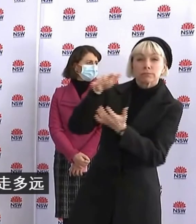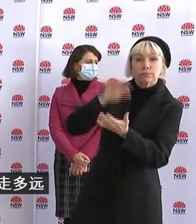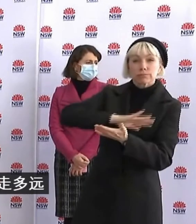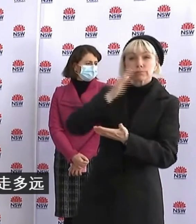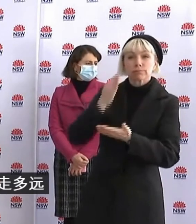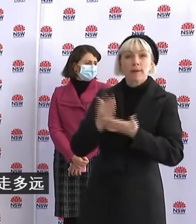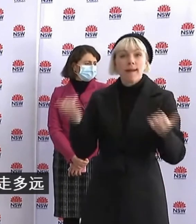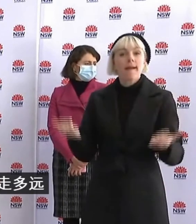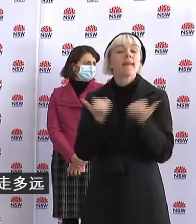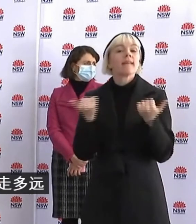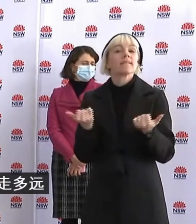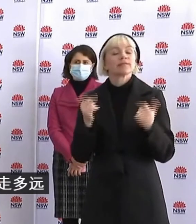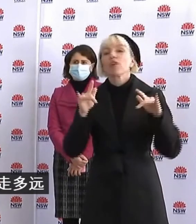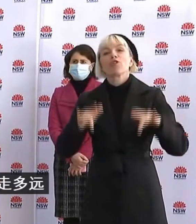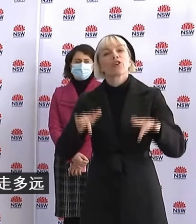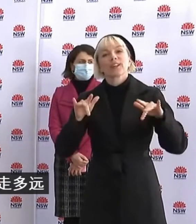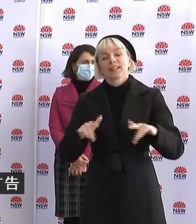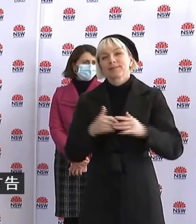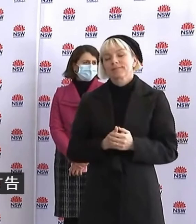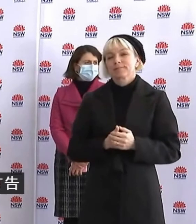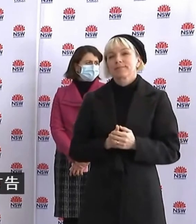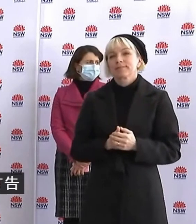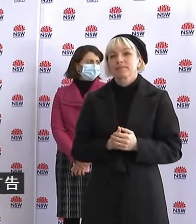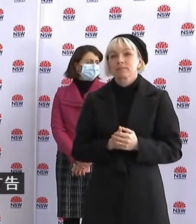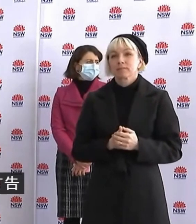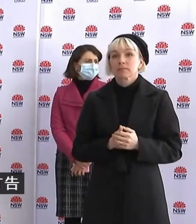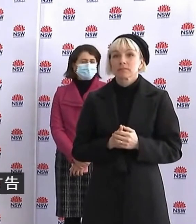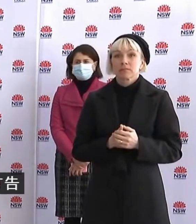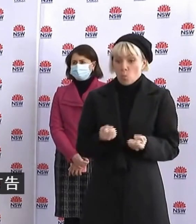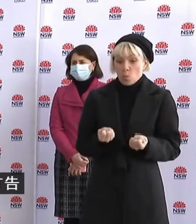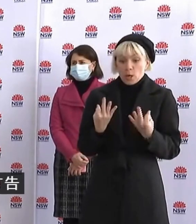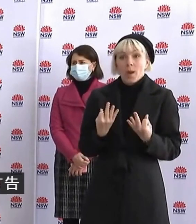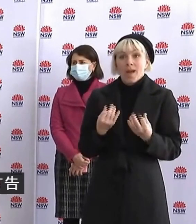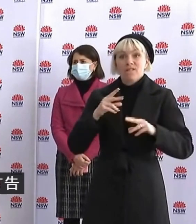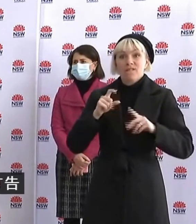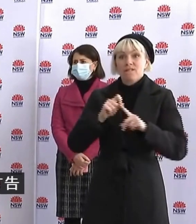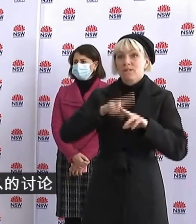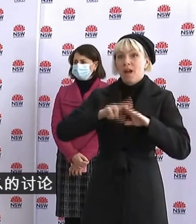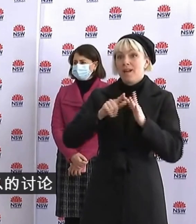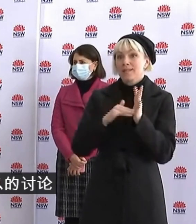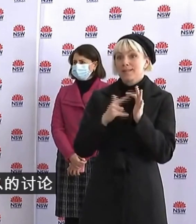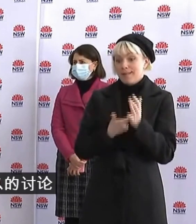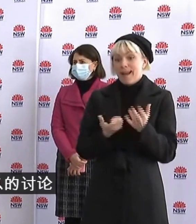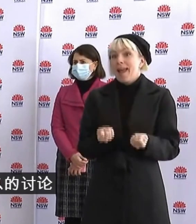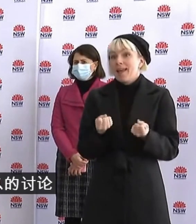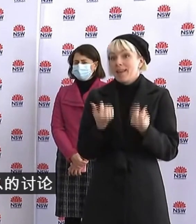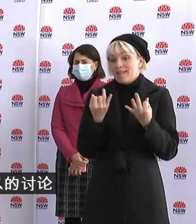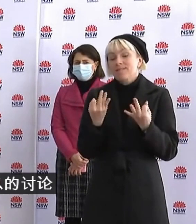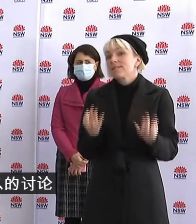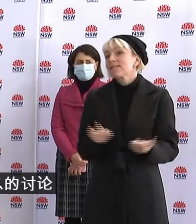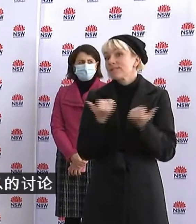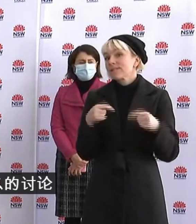been how far do you go in terms of advertising when there's not the vaccine available? Personally, I think